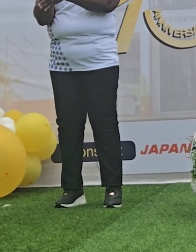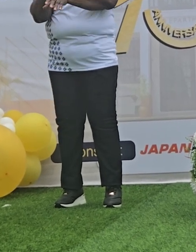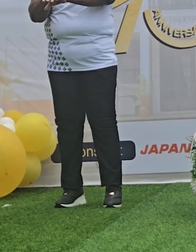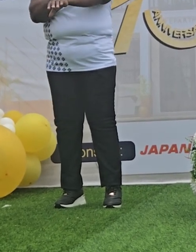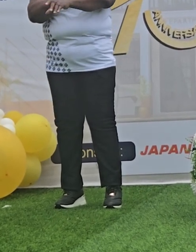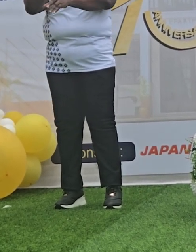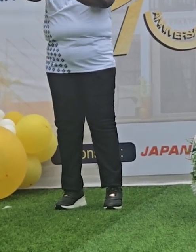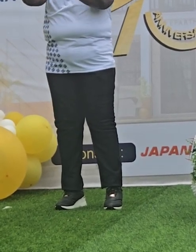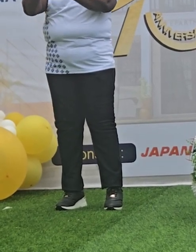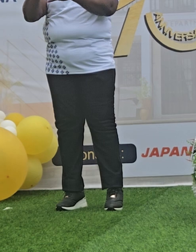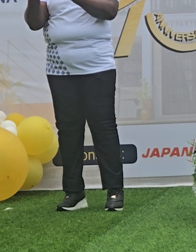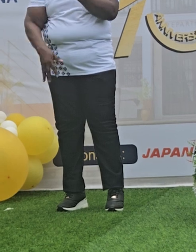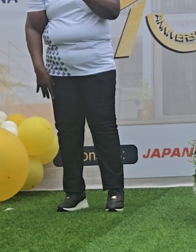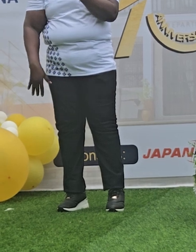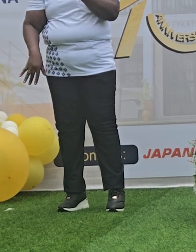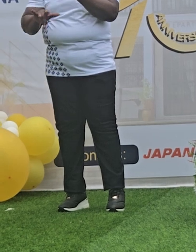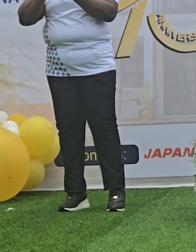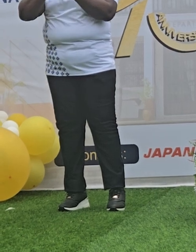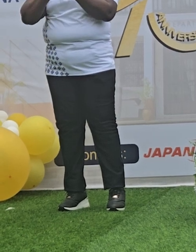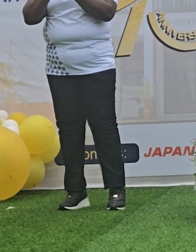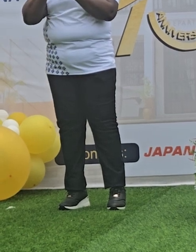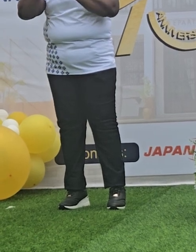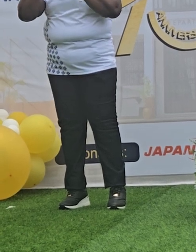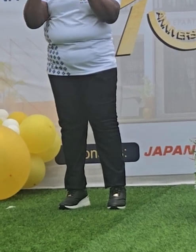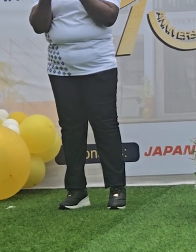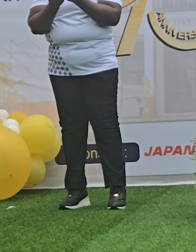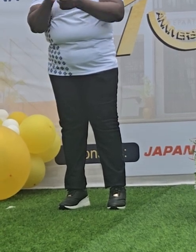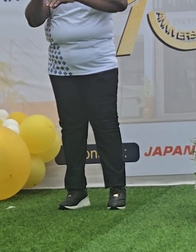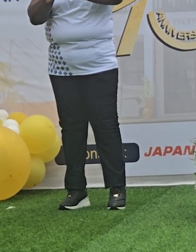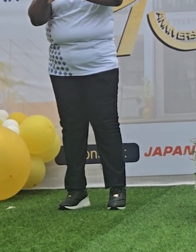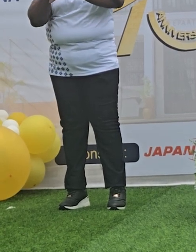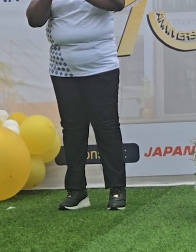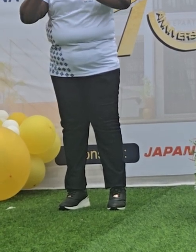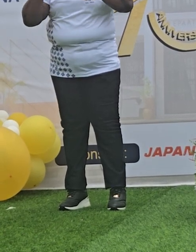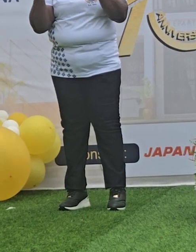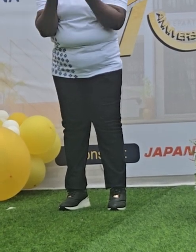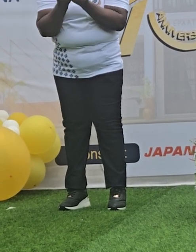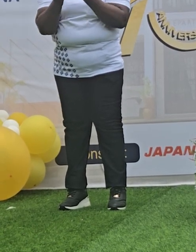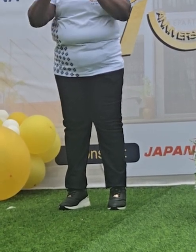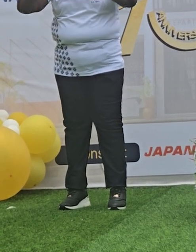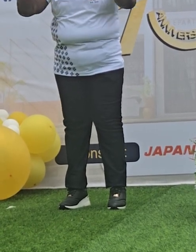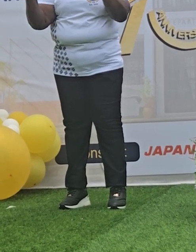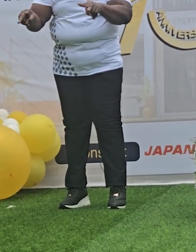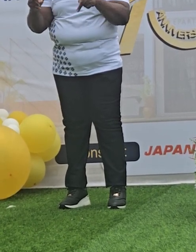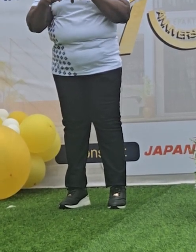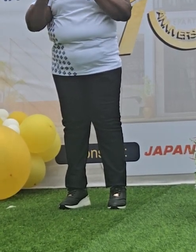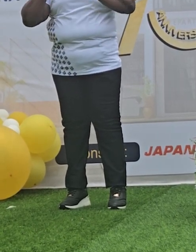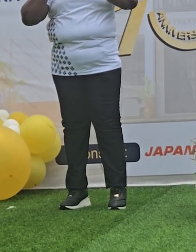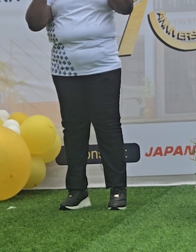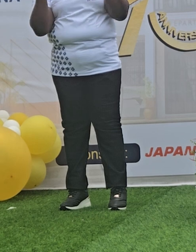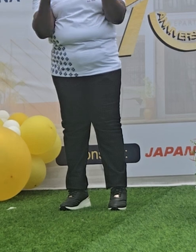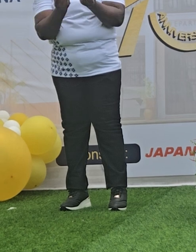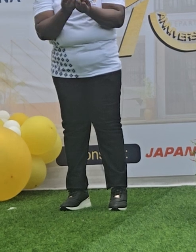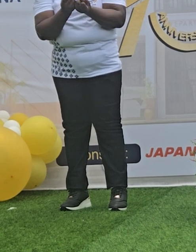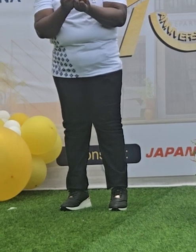sociology, industrial sociology, rural sociology, and the department also